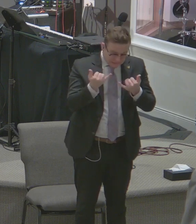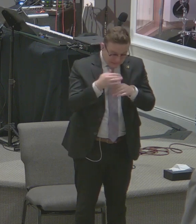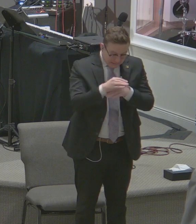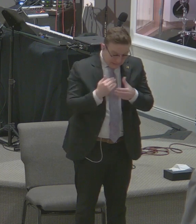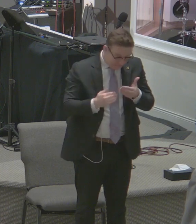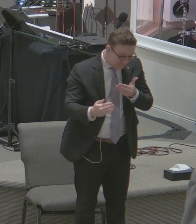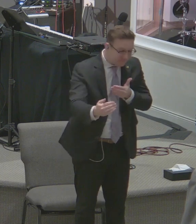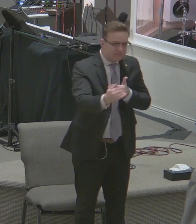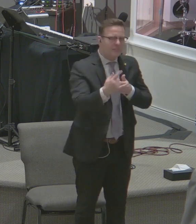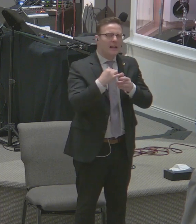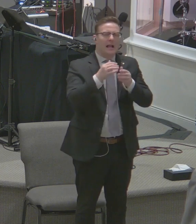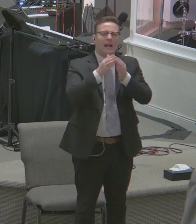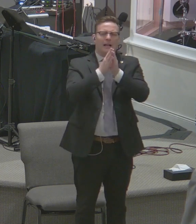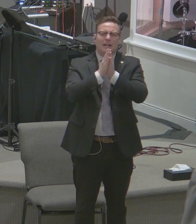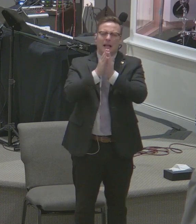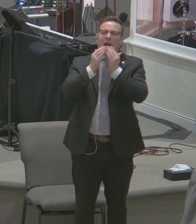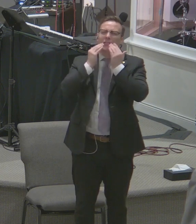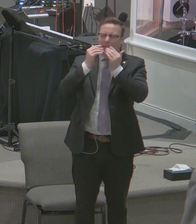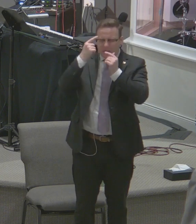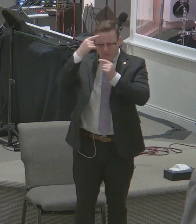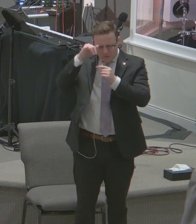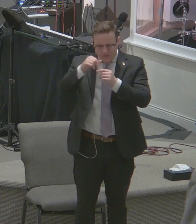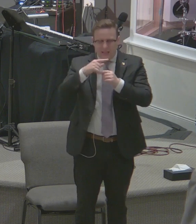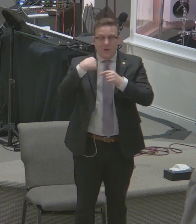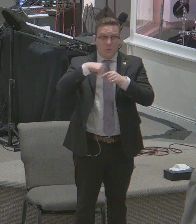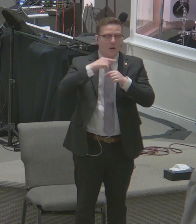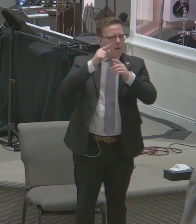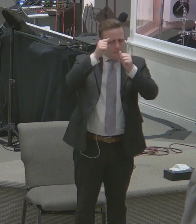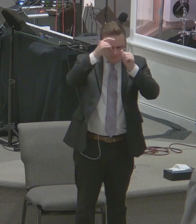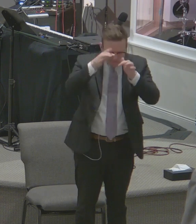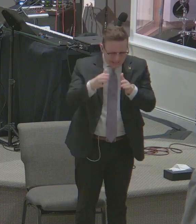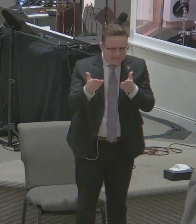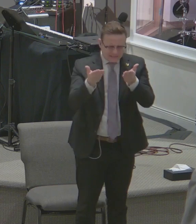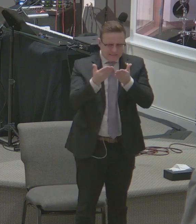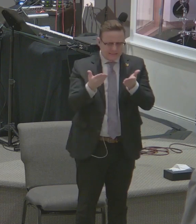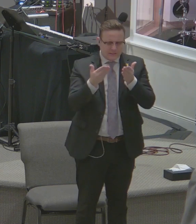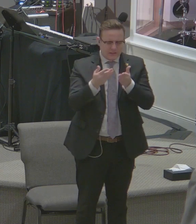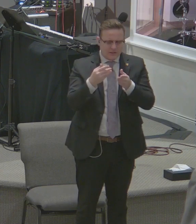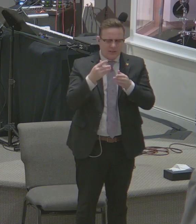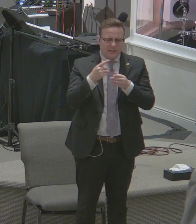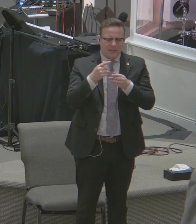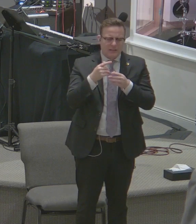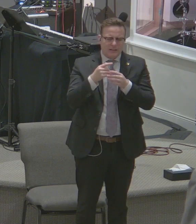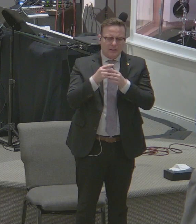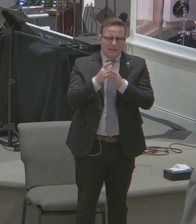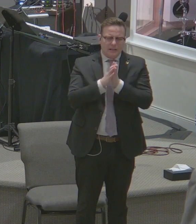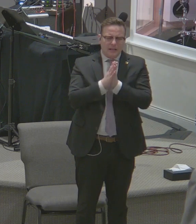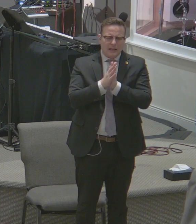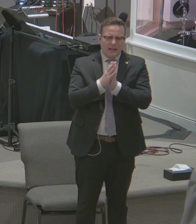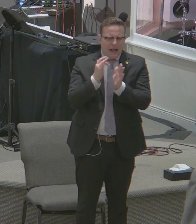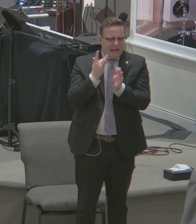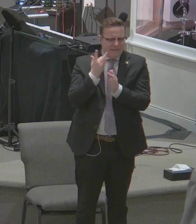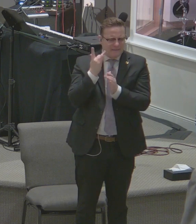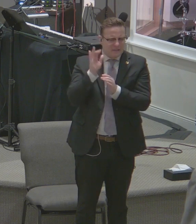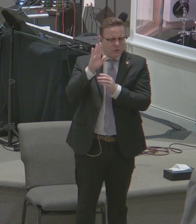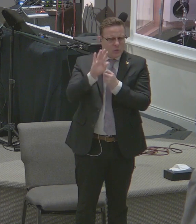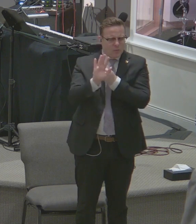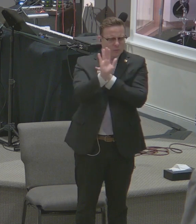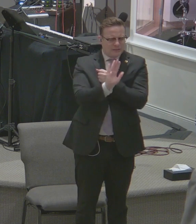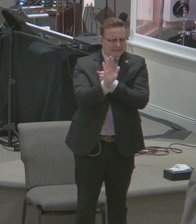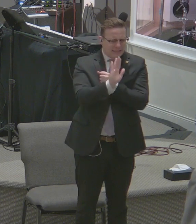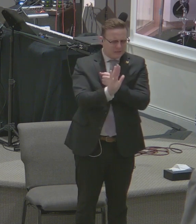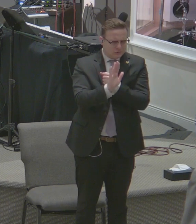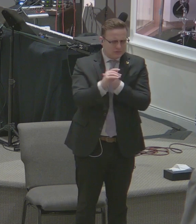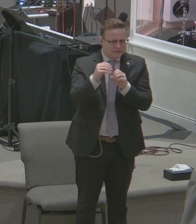kind to every one of us, God. We are all so blessed to be covered by the fivefold ministry. I feel that protection and